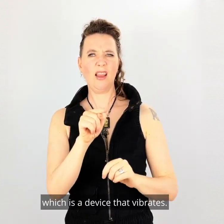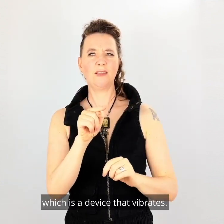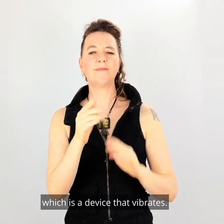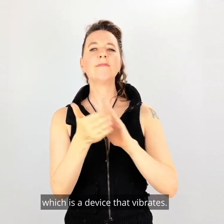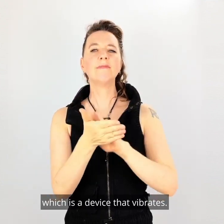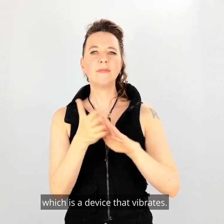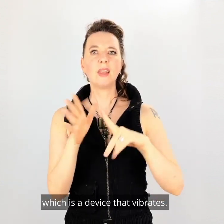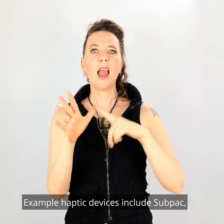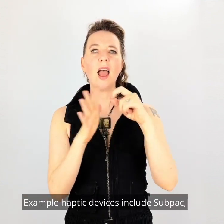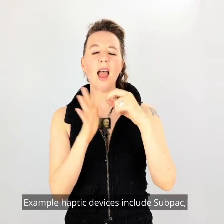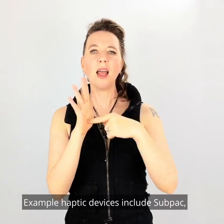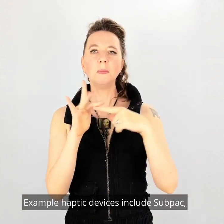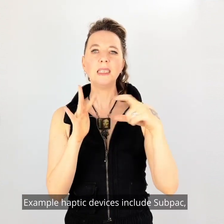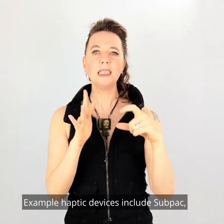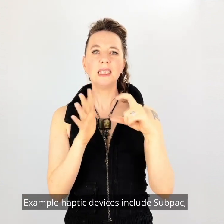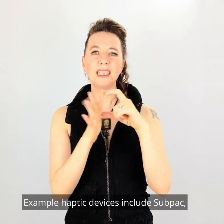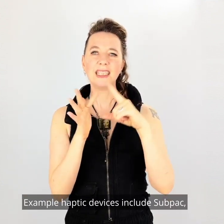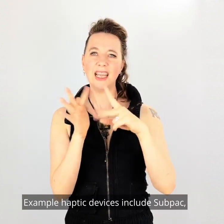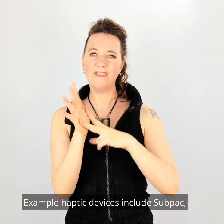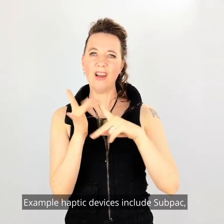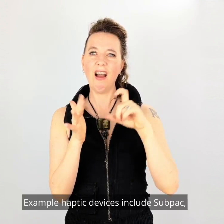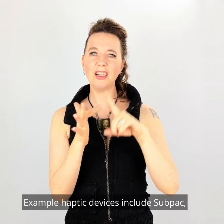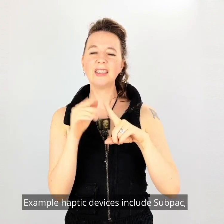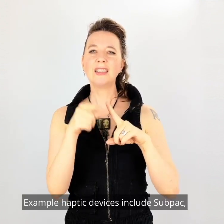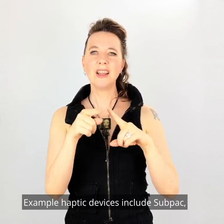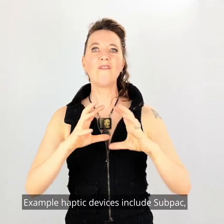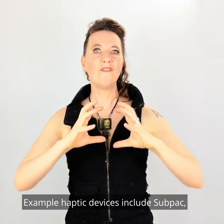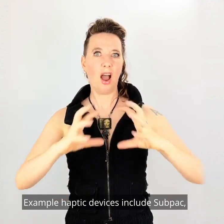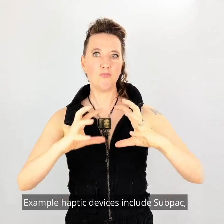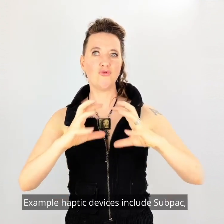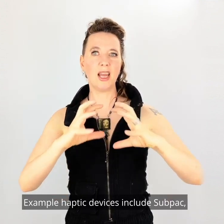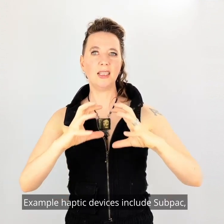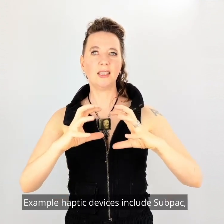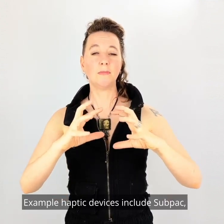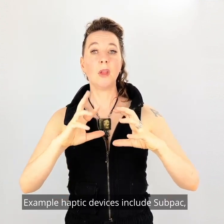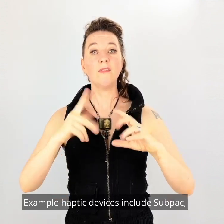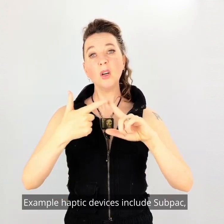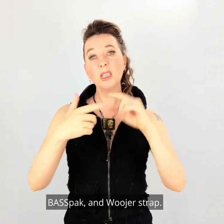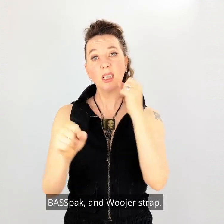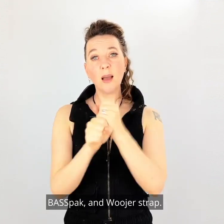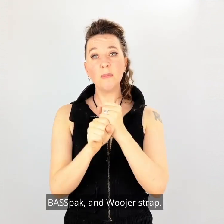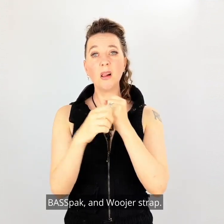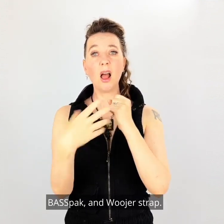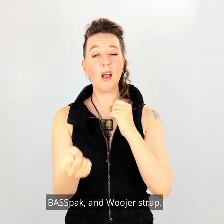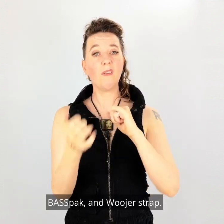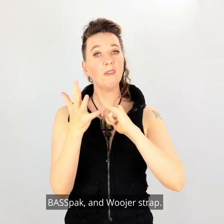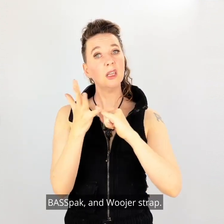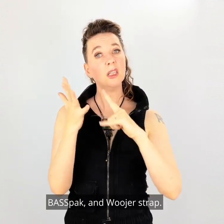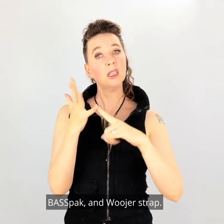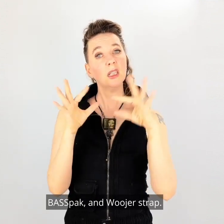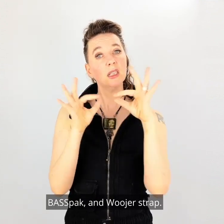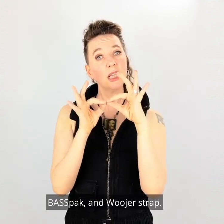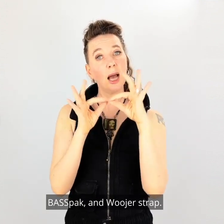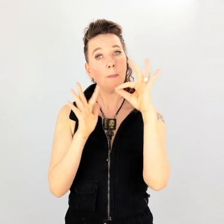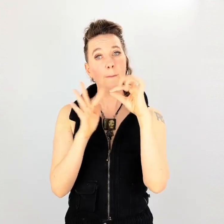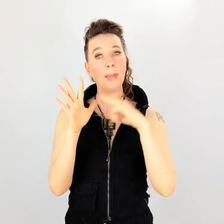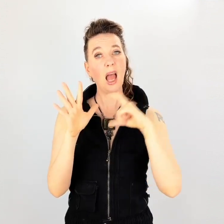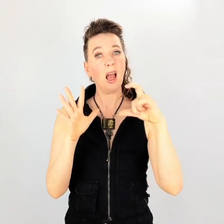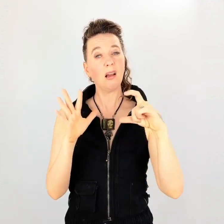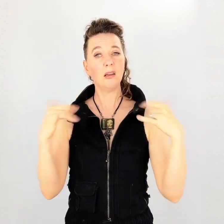vibrates. Example haptic devices include subpack, bass pack, and Ruger strap. If